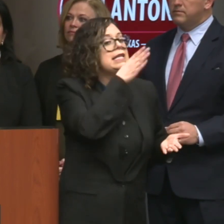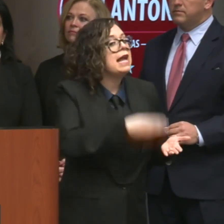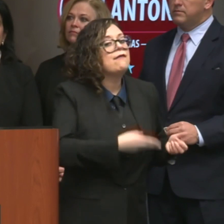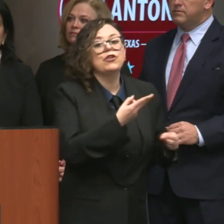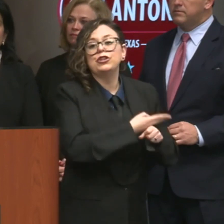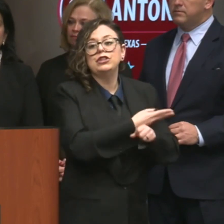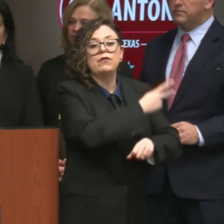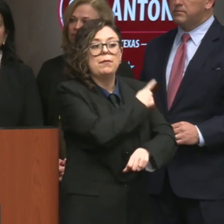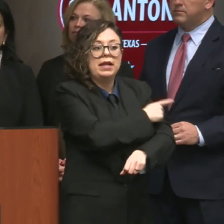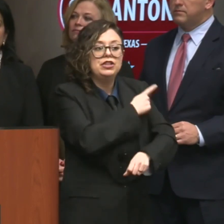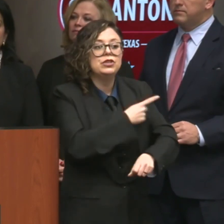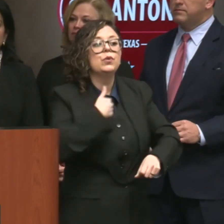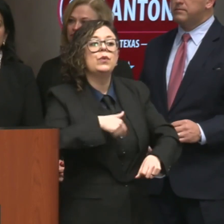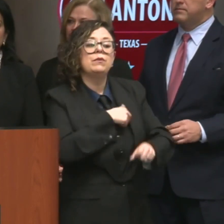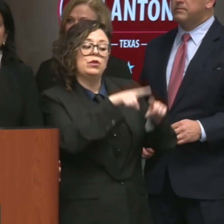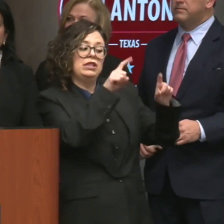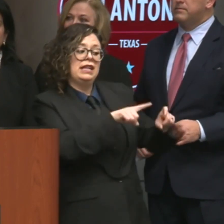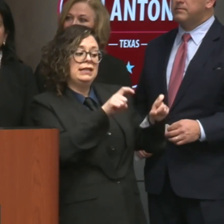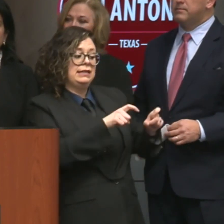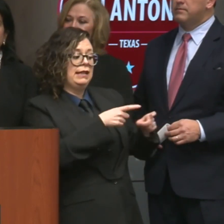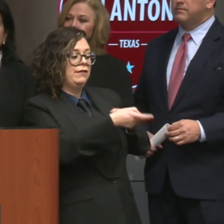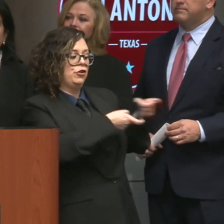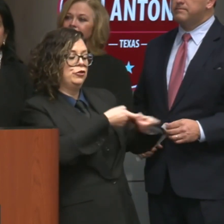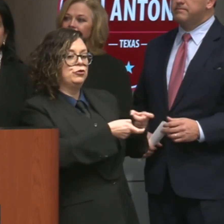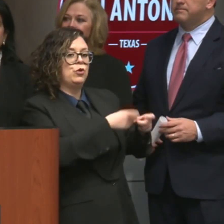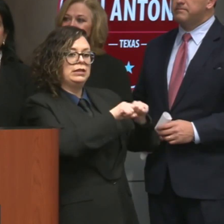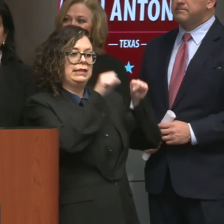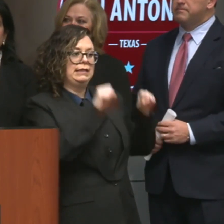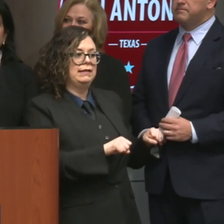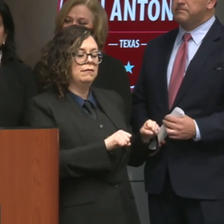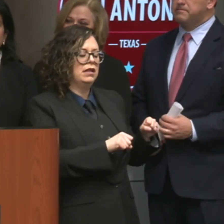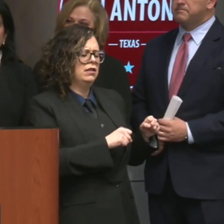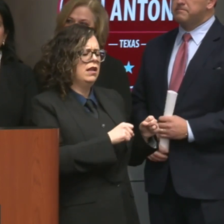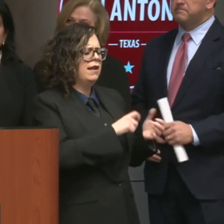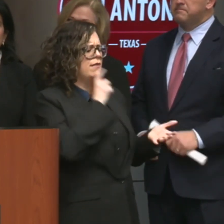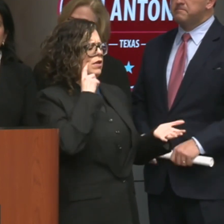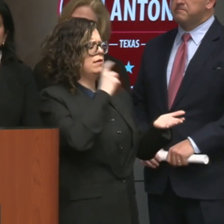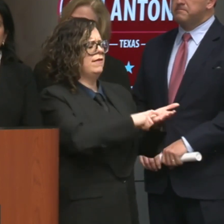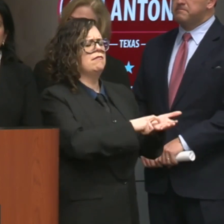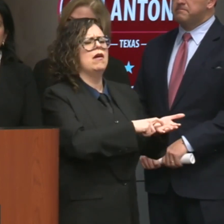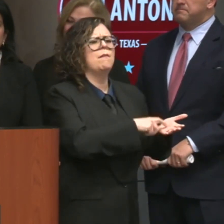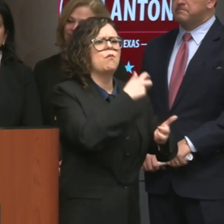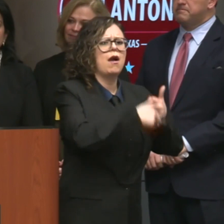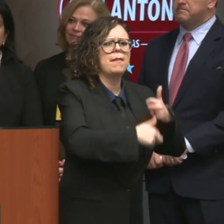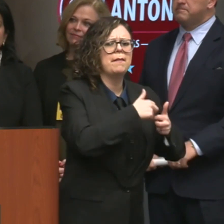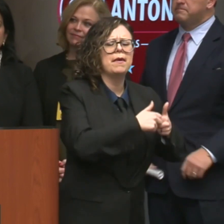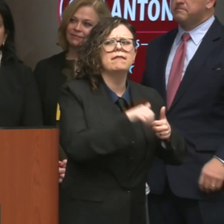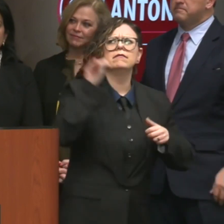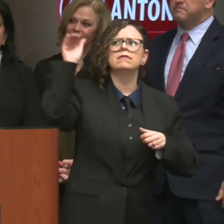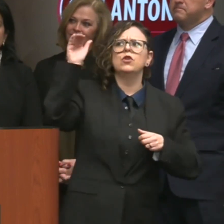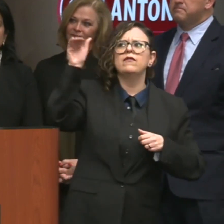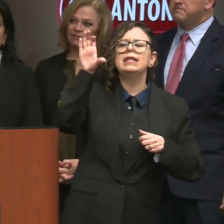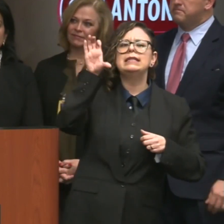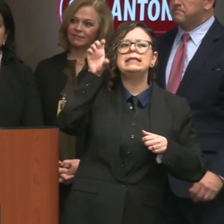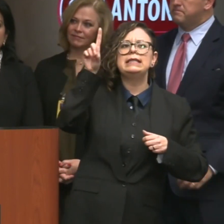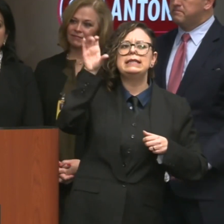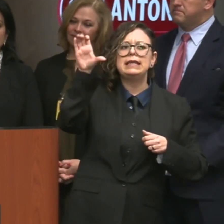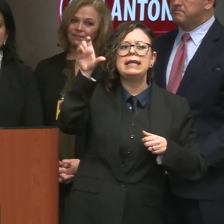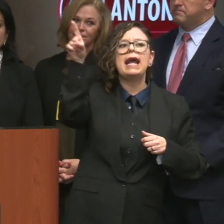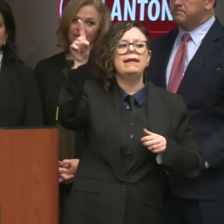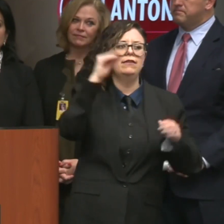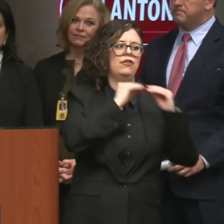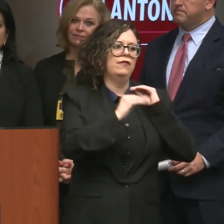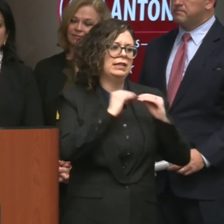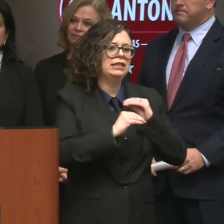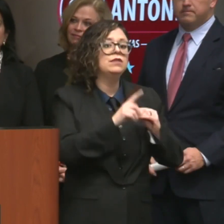just the process of making sure everything was working right. So as soon as states identified that, they notified CDC, and they're correcting it to make sure